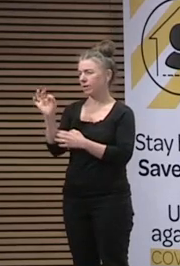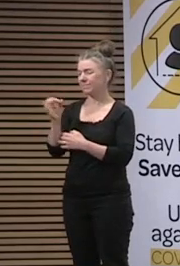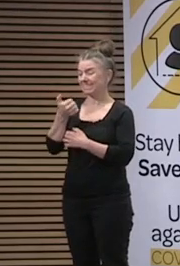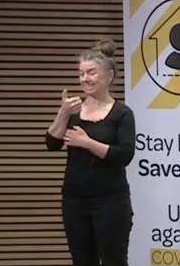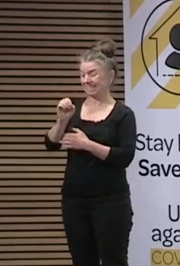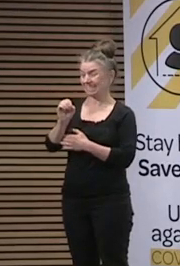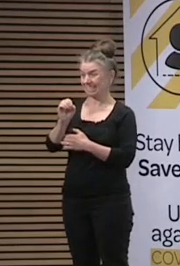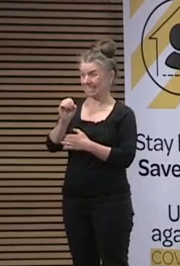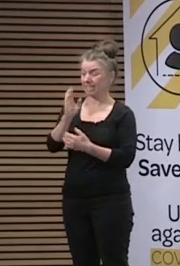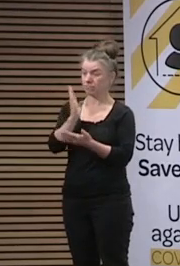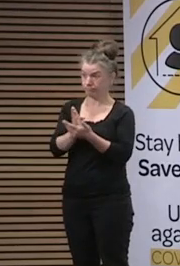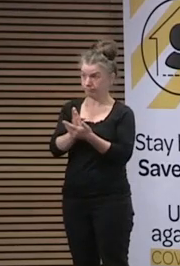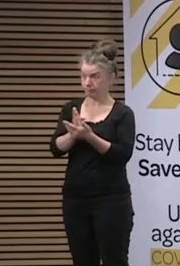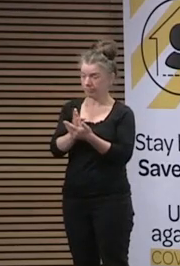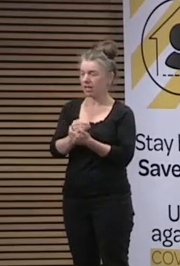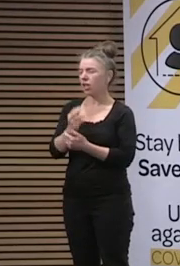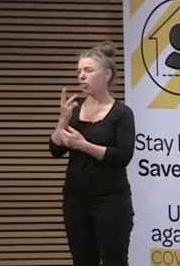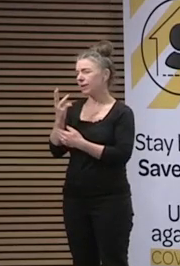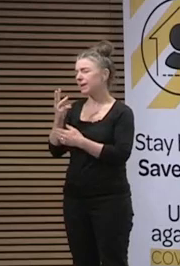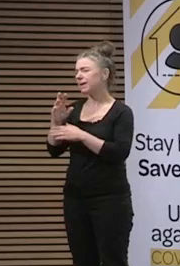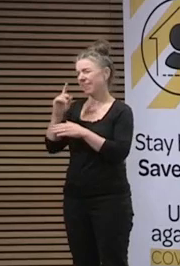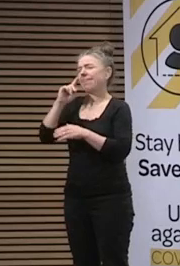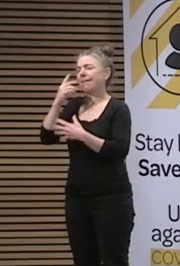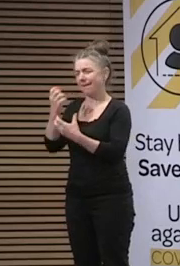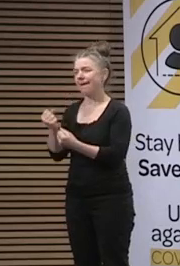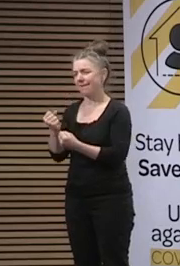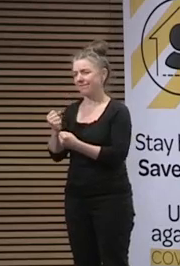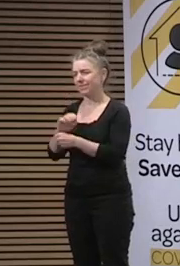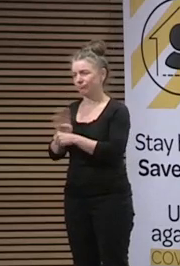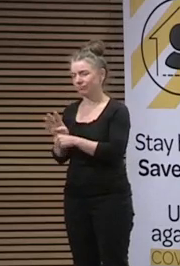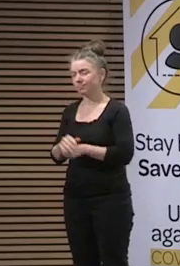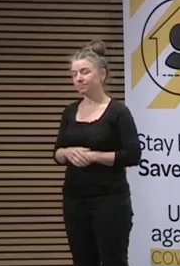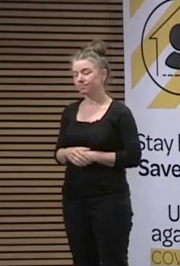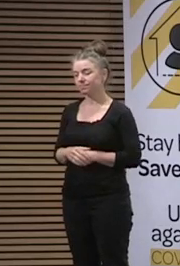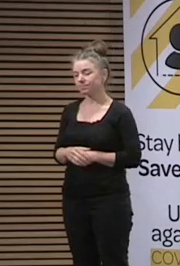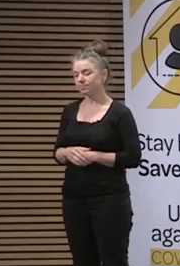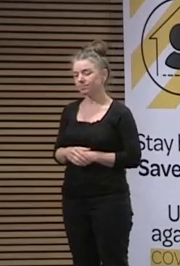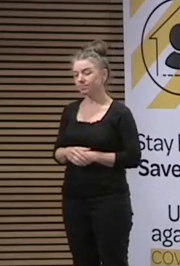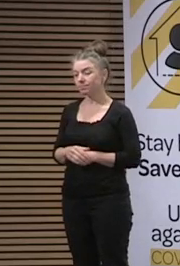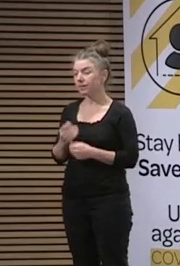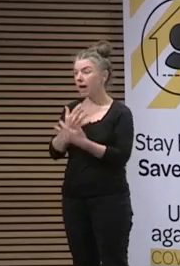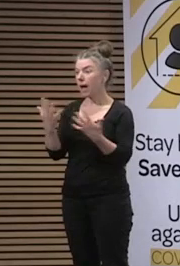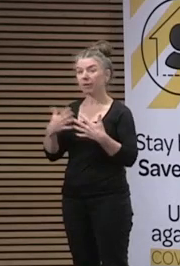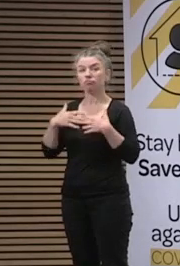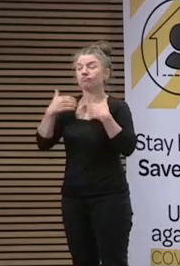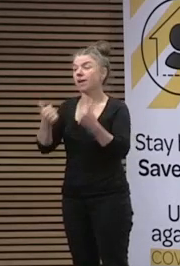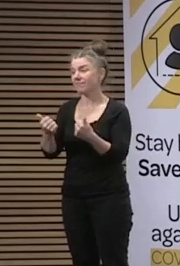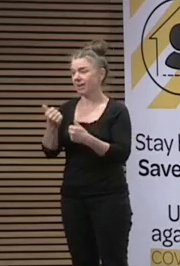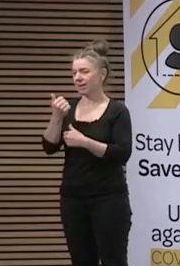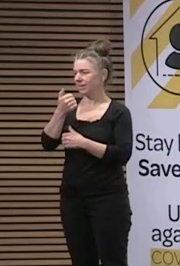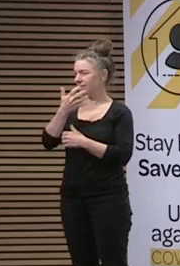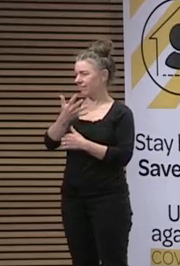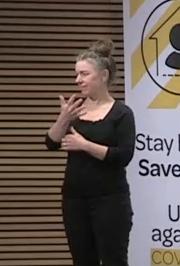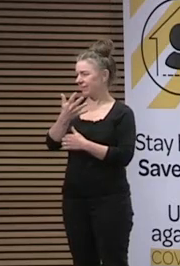new confirmed cases and 3 probable cases. I can also confirm that there are now 56 people who have recovered